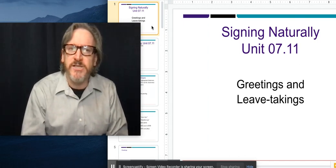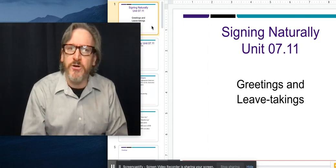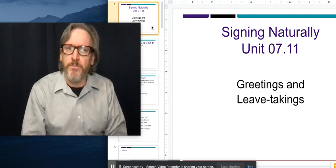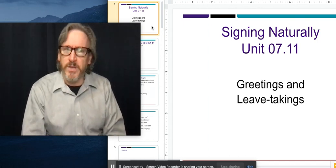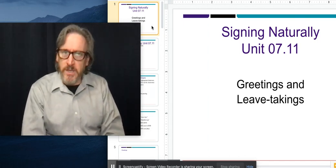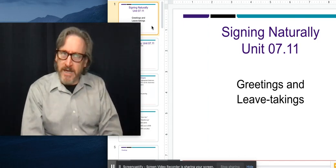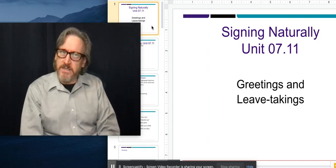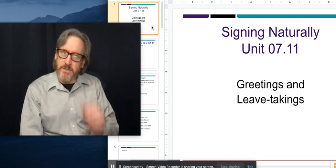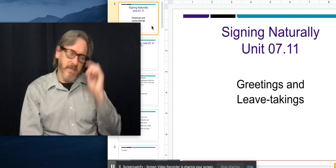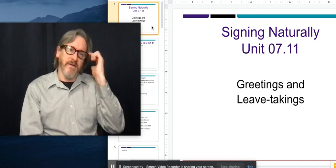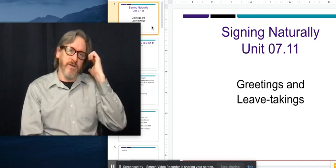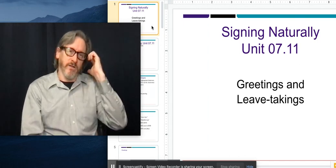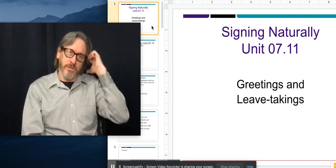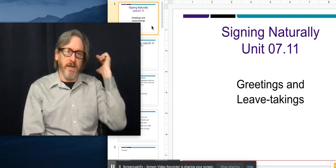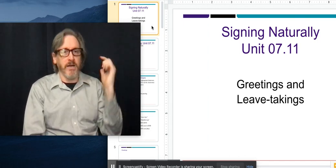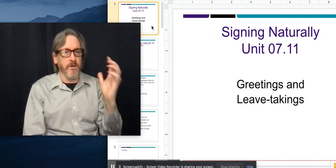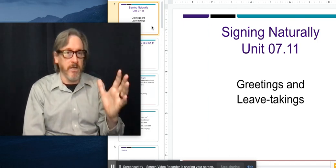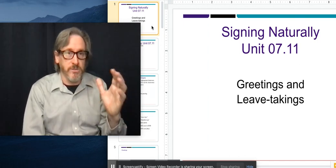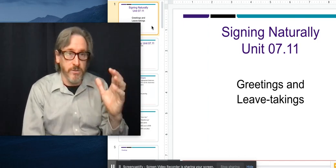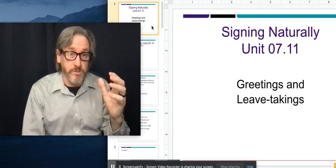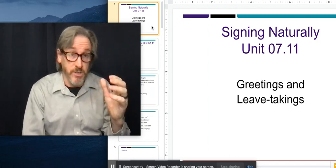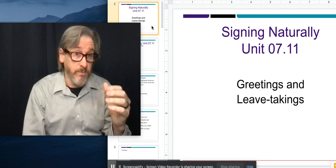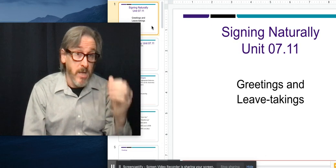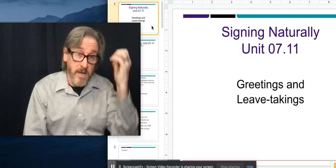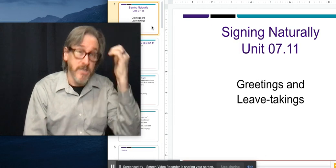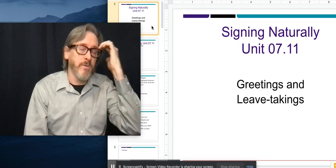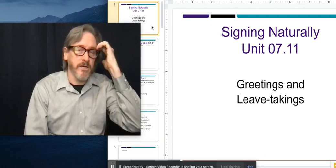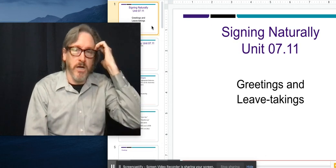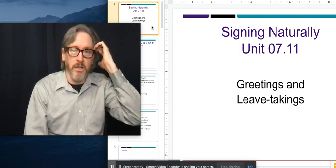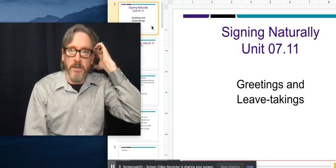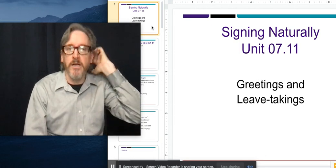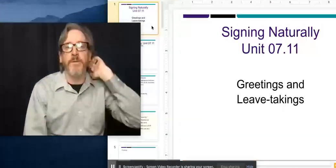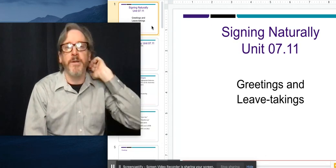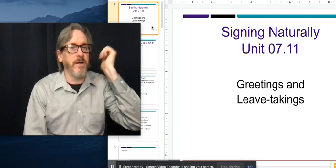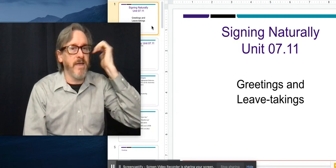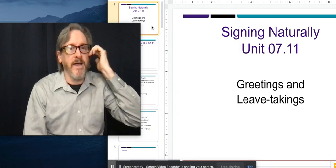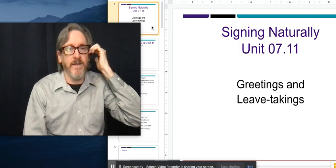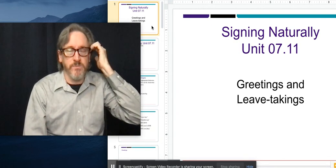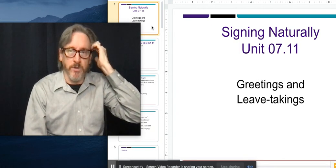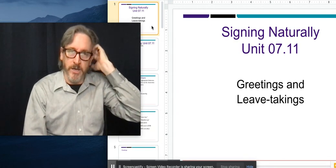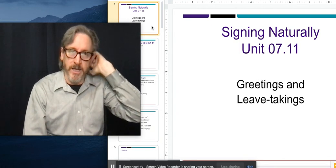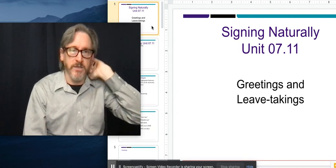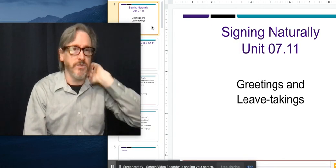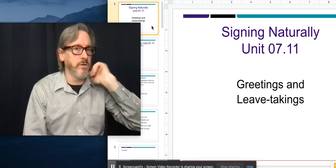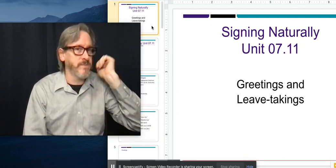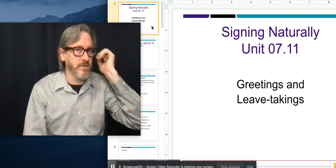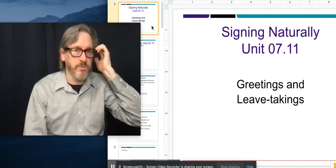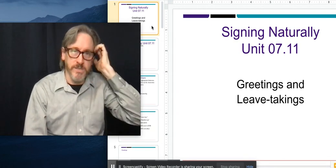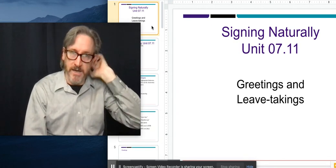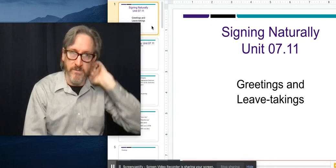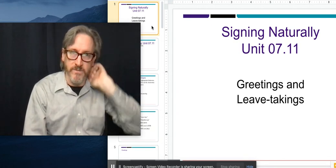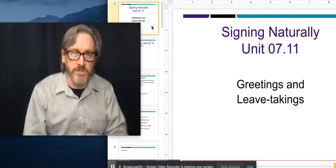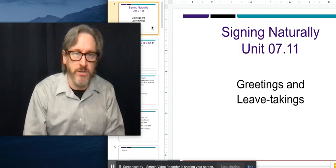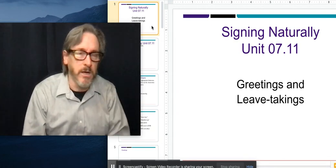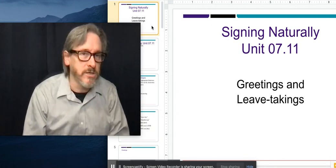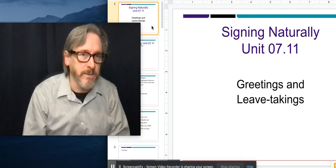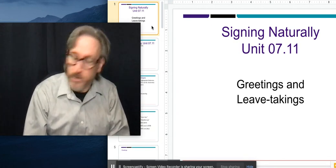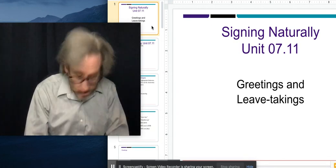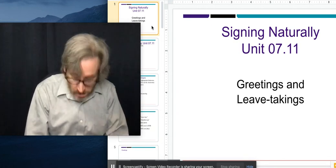what's considered polite in deaf culture and hearing culture. So I do want to talk a little bit about that, and that's what we're going to get into, especially towards the end of